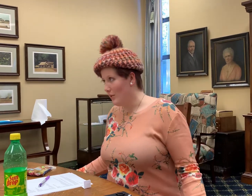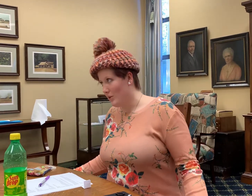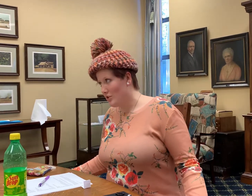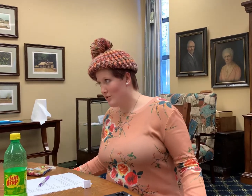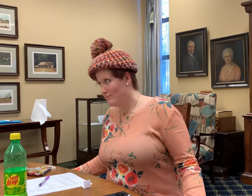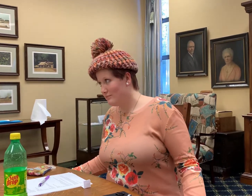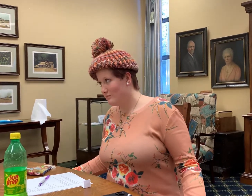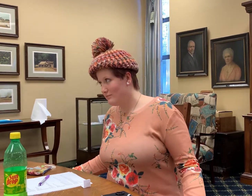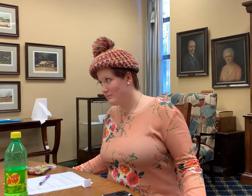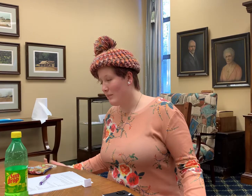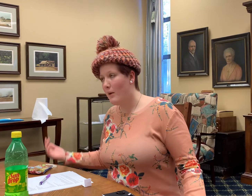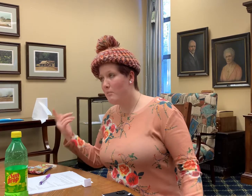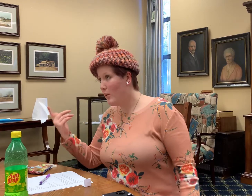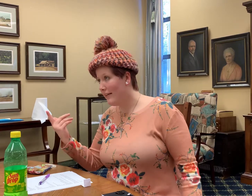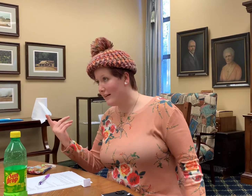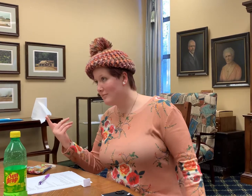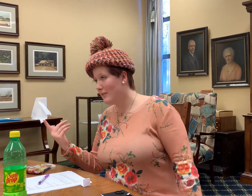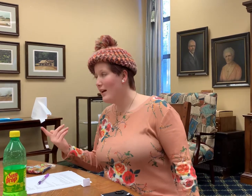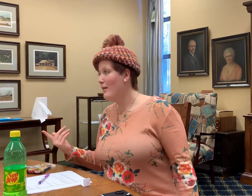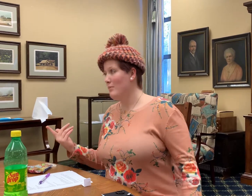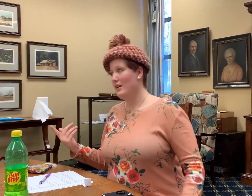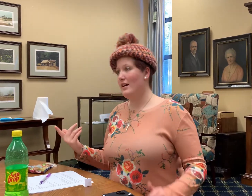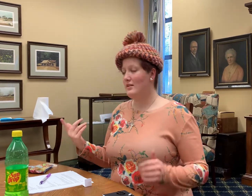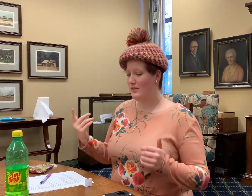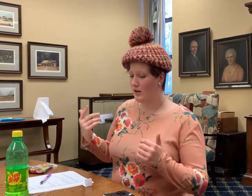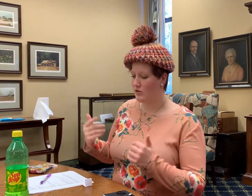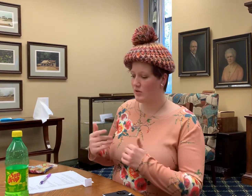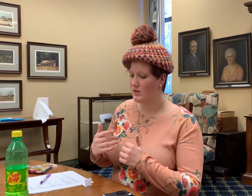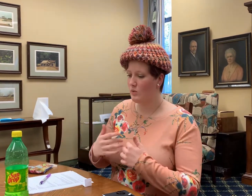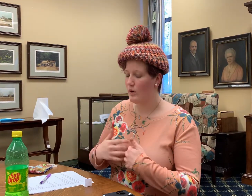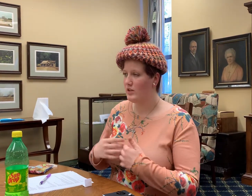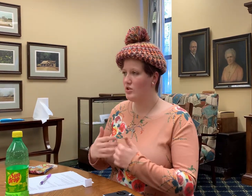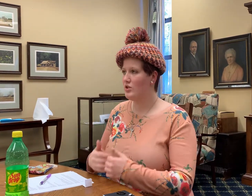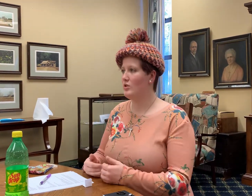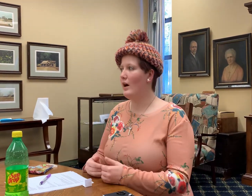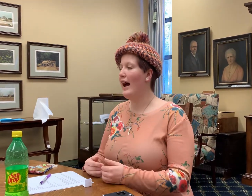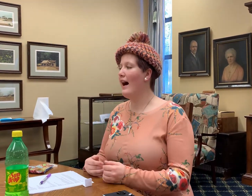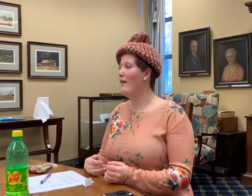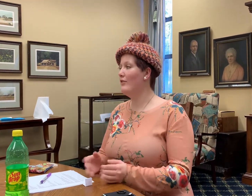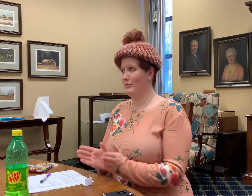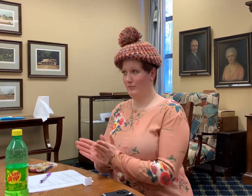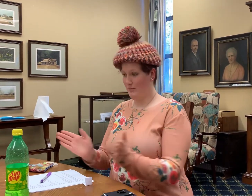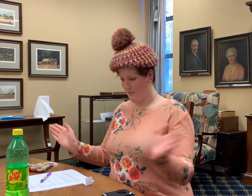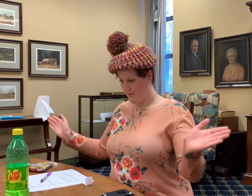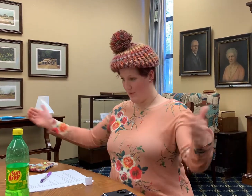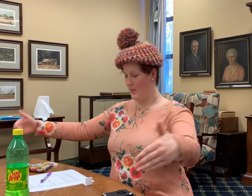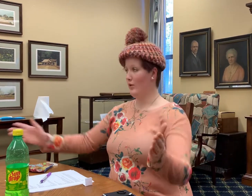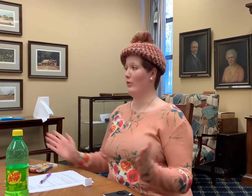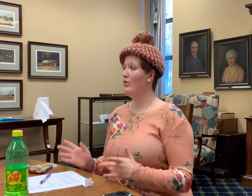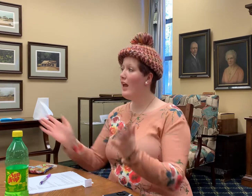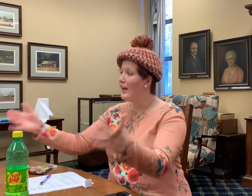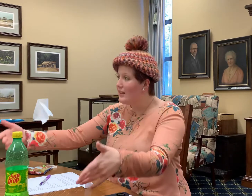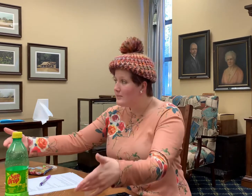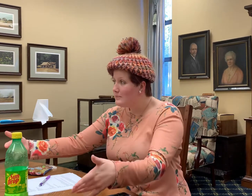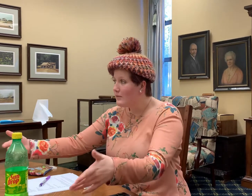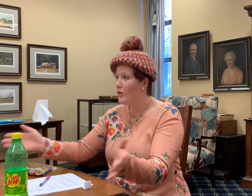language. But it wasn't, because countries wanted to have their own thing, their own